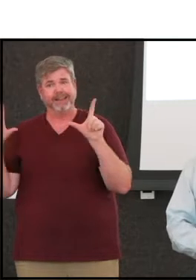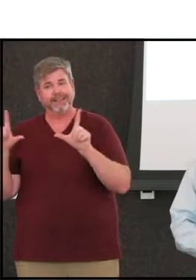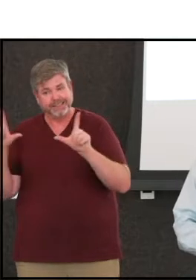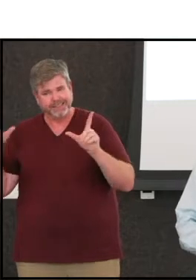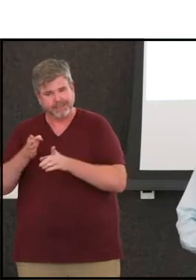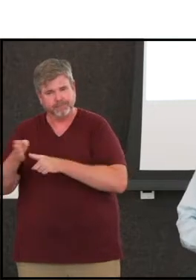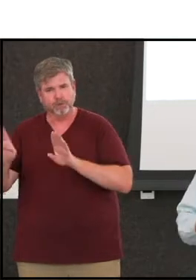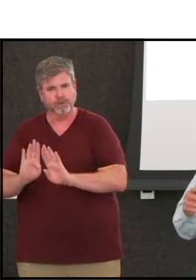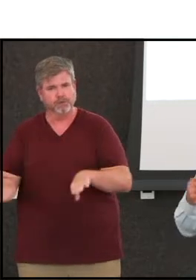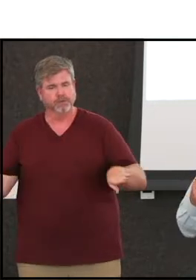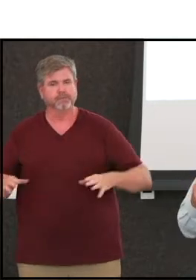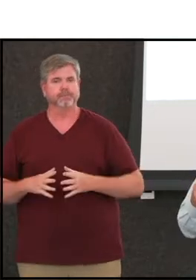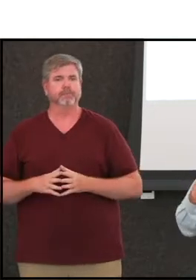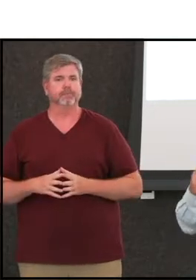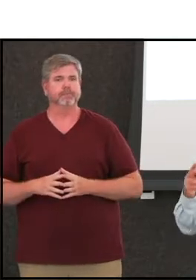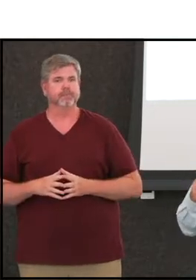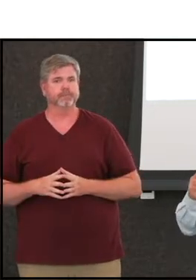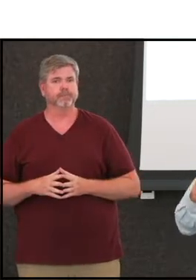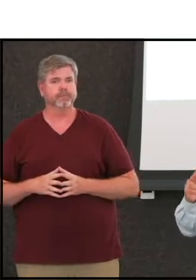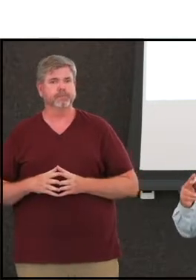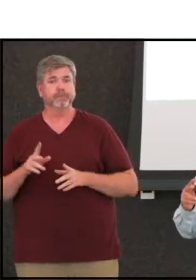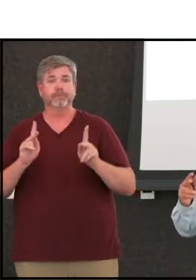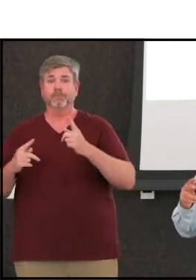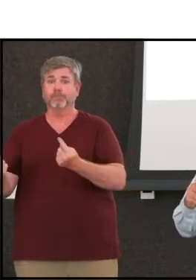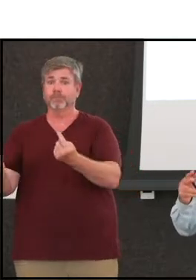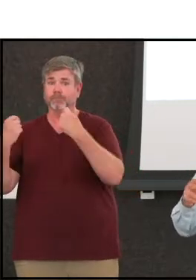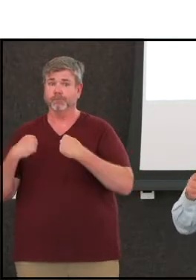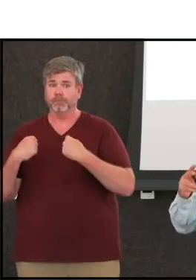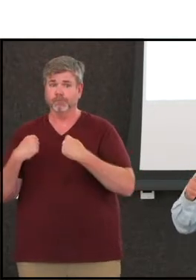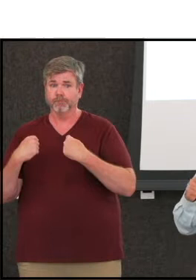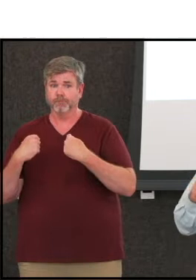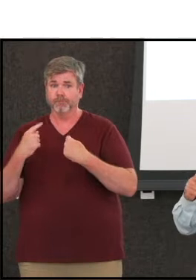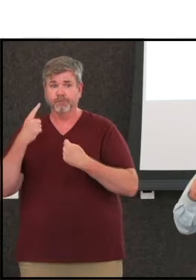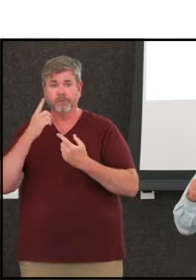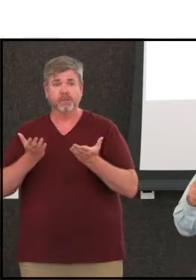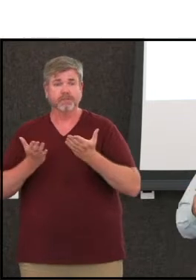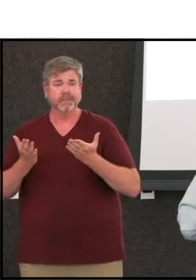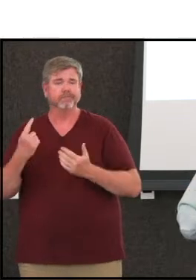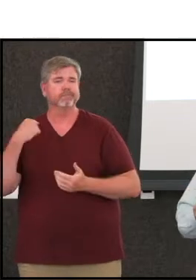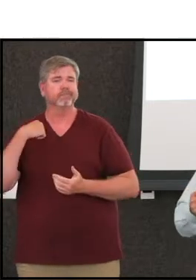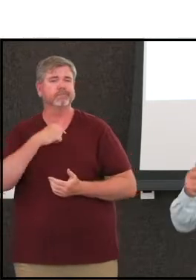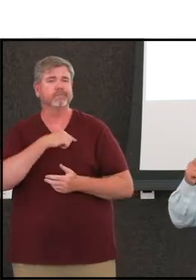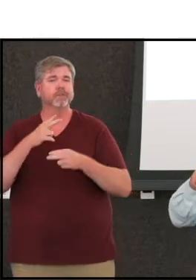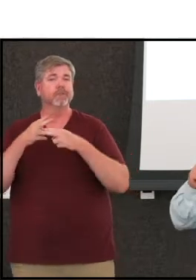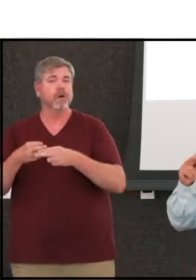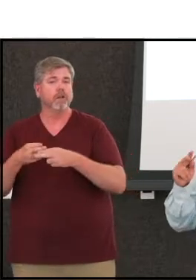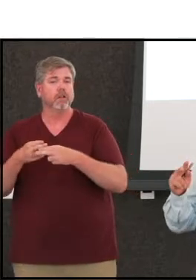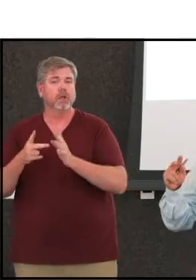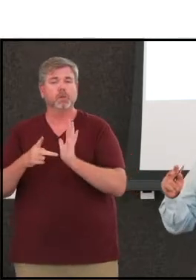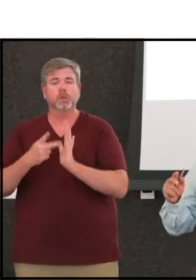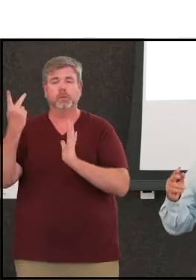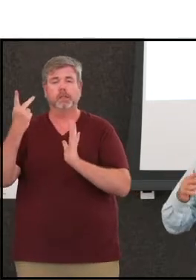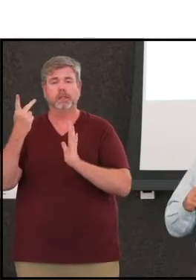see is an old term is dual diagnosis. Now we say co-occurring condition, meaning they